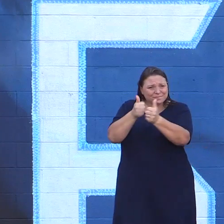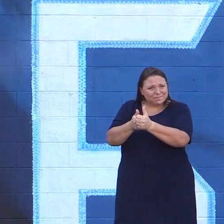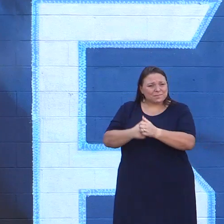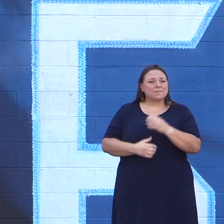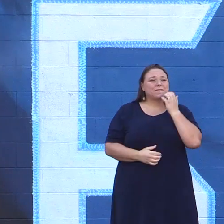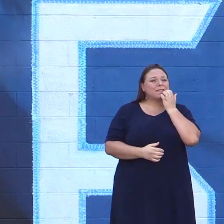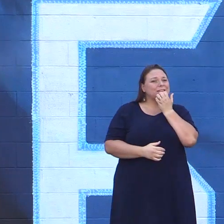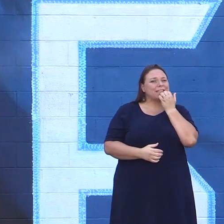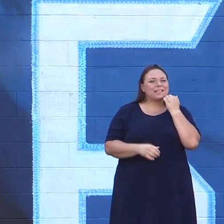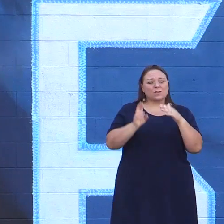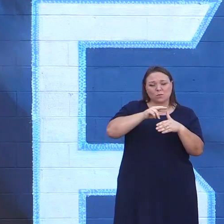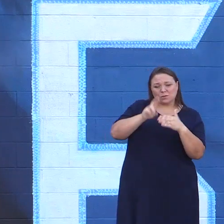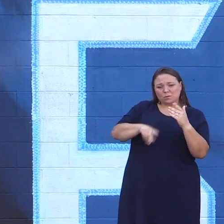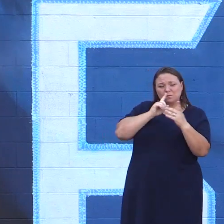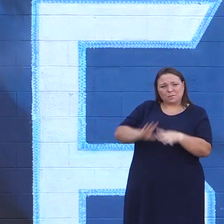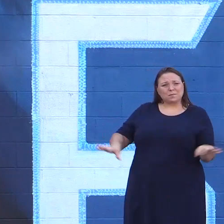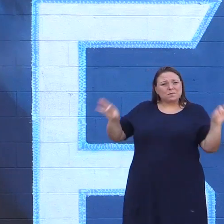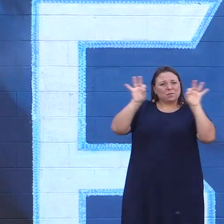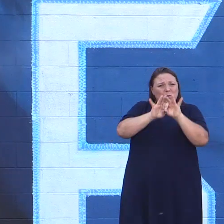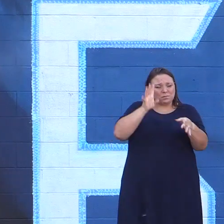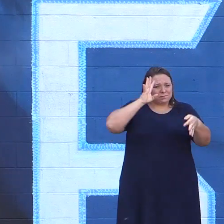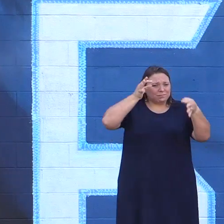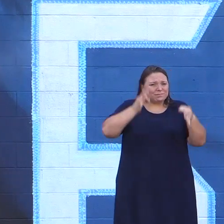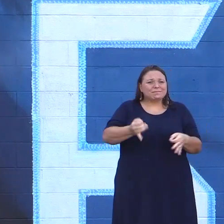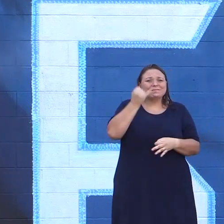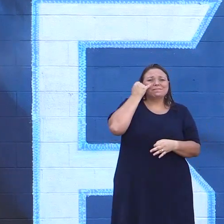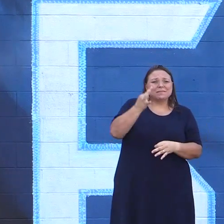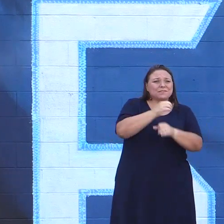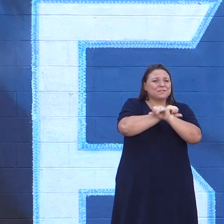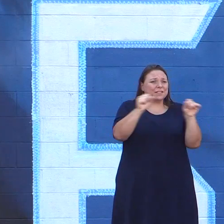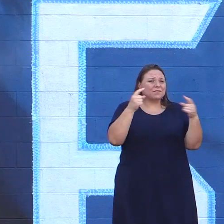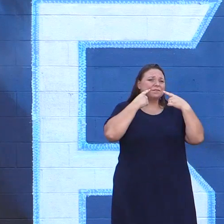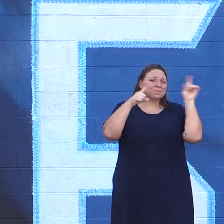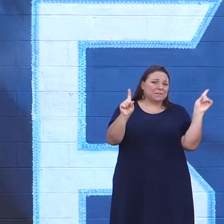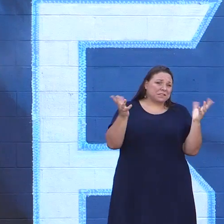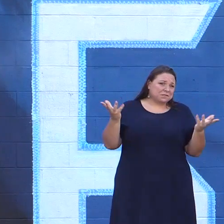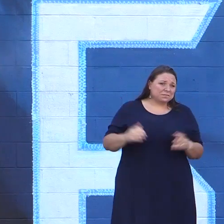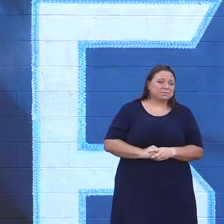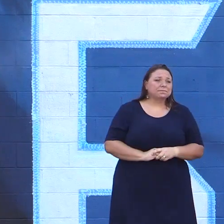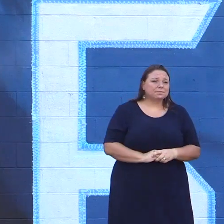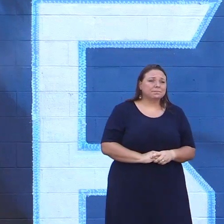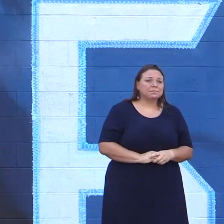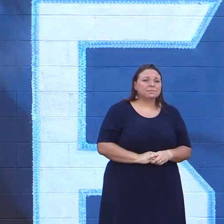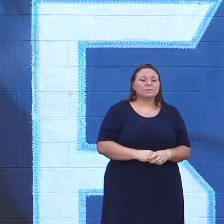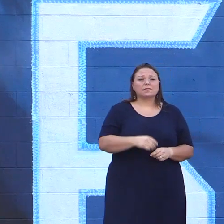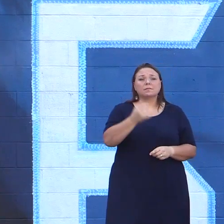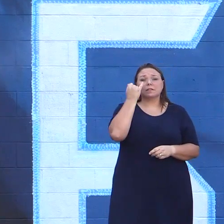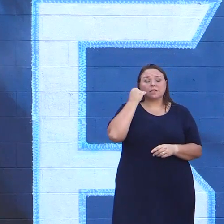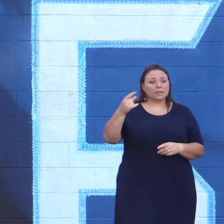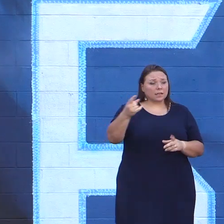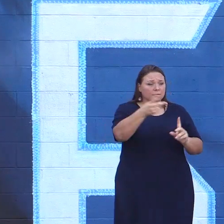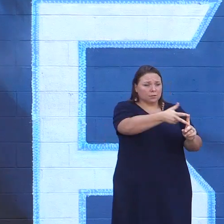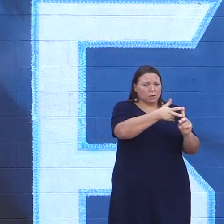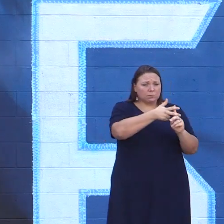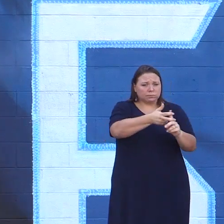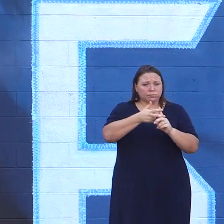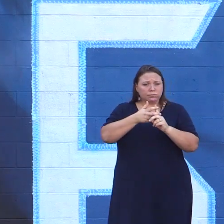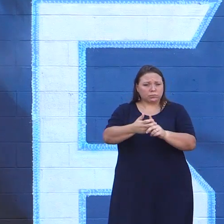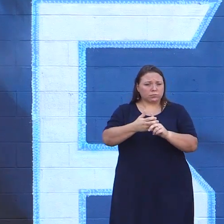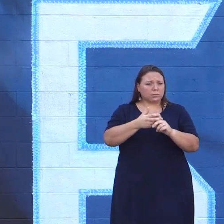before, are critically important in determining whether vaccines are safe and effective. And since enrollment in such